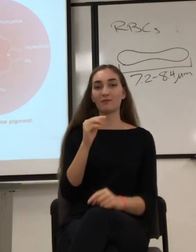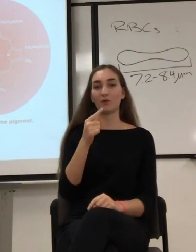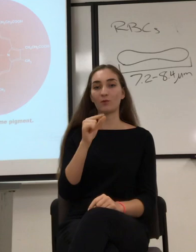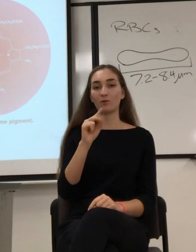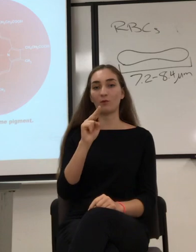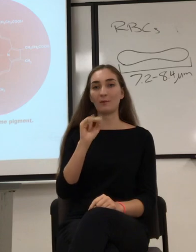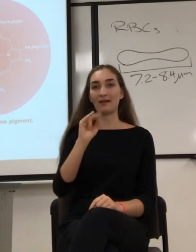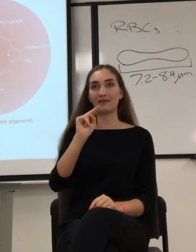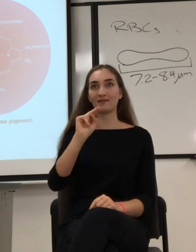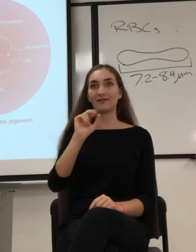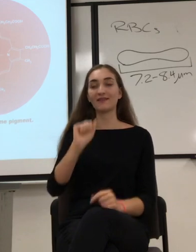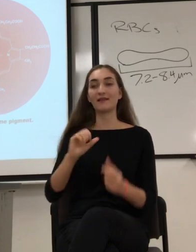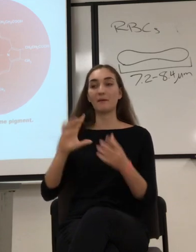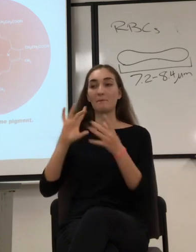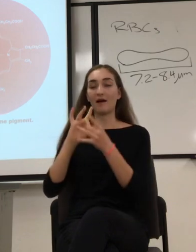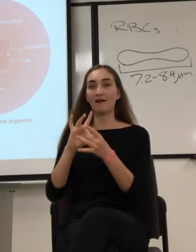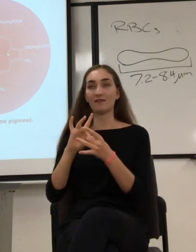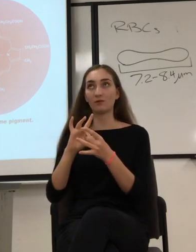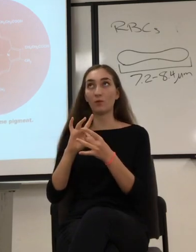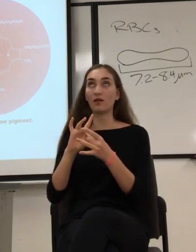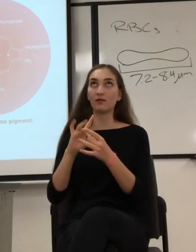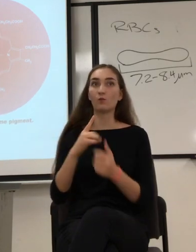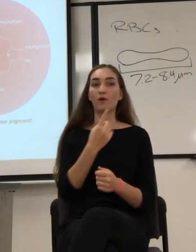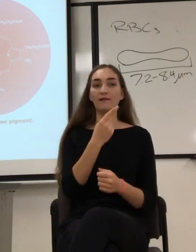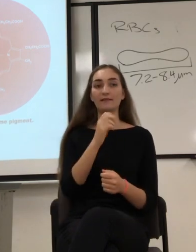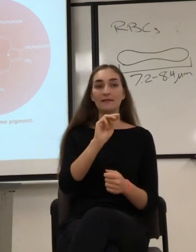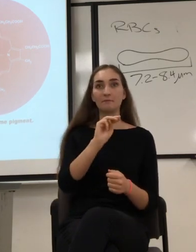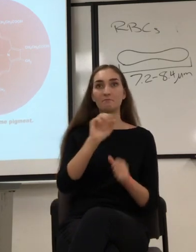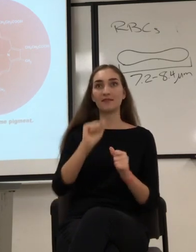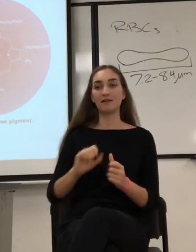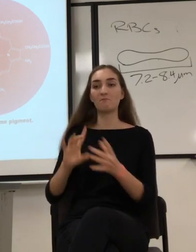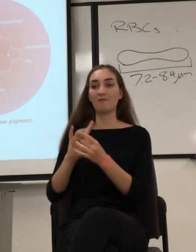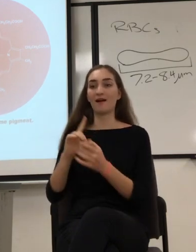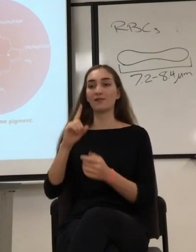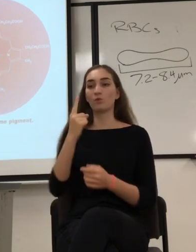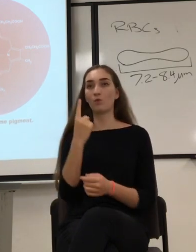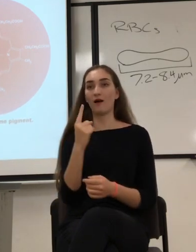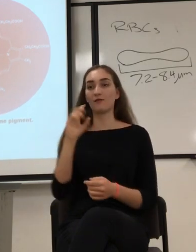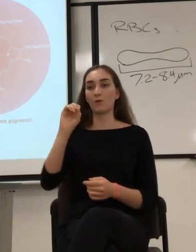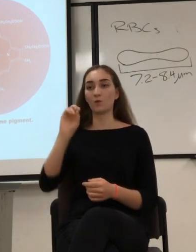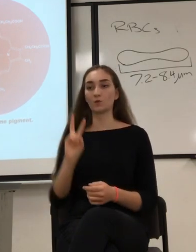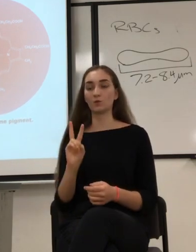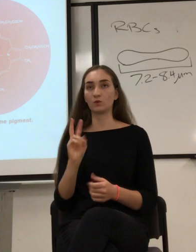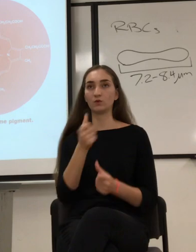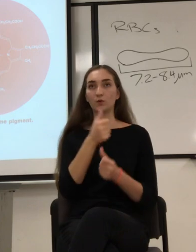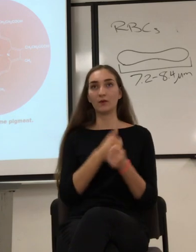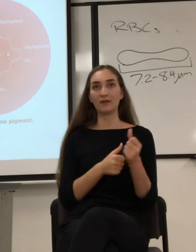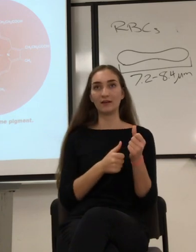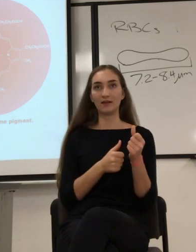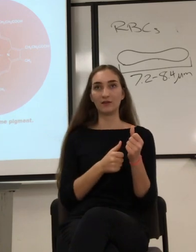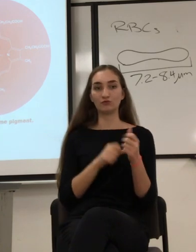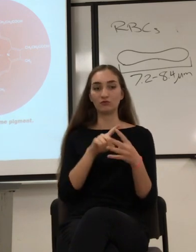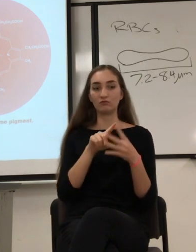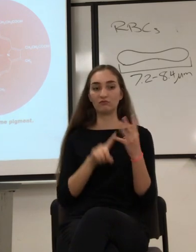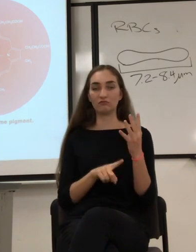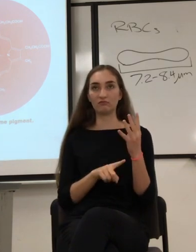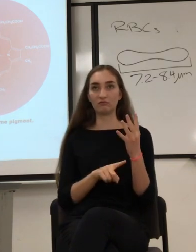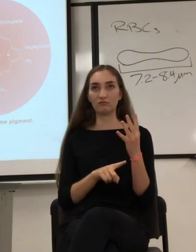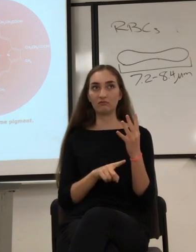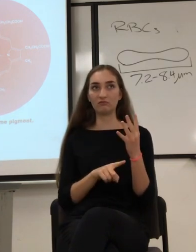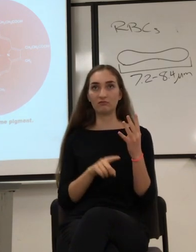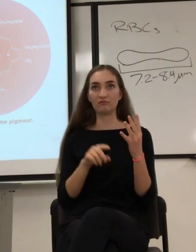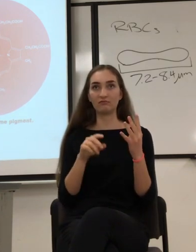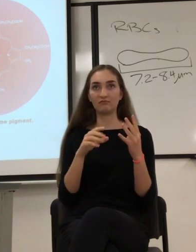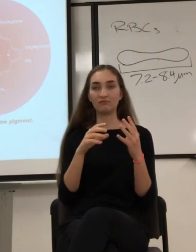bind, one heme can bind one O2. So each molecule of hemoglobin has four hemes. So you can bind